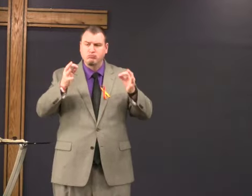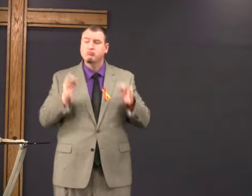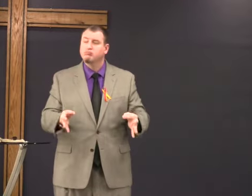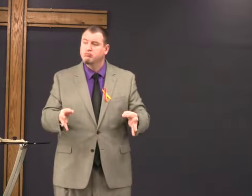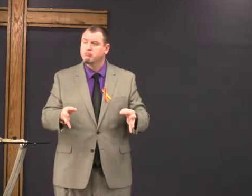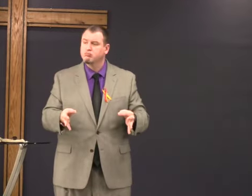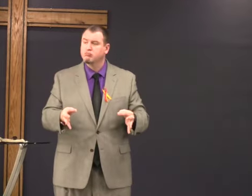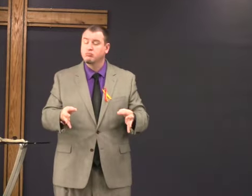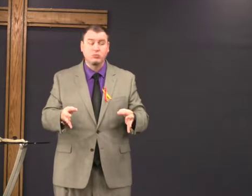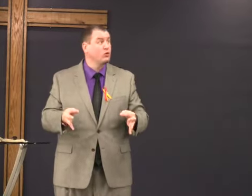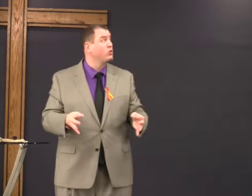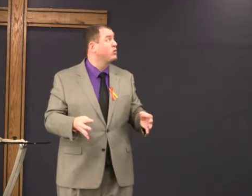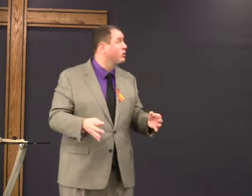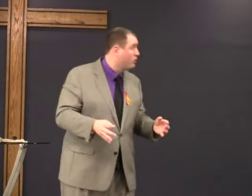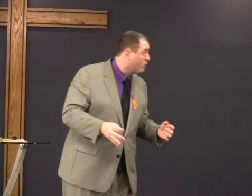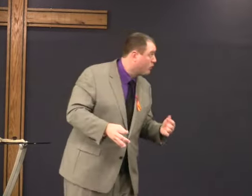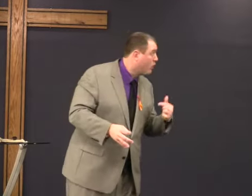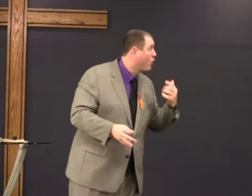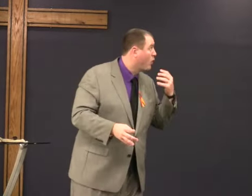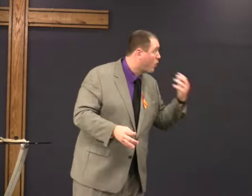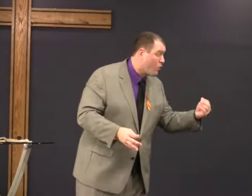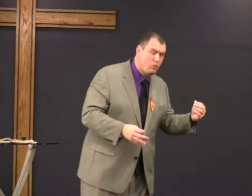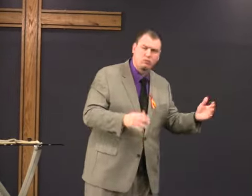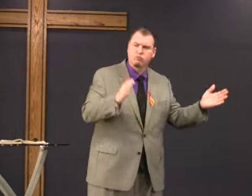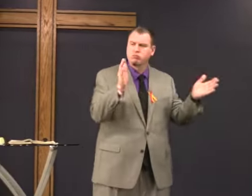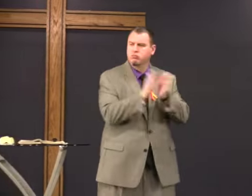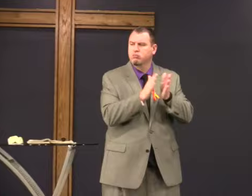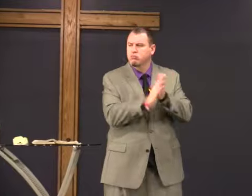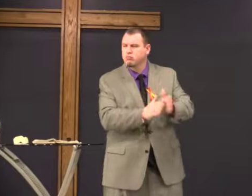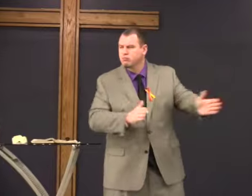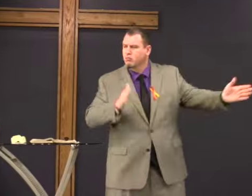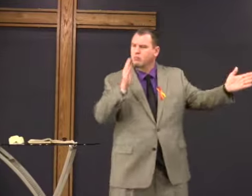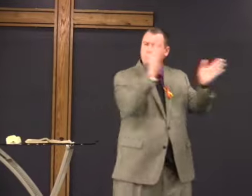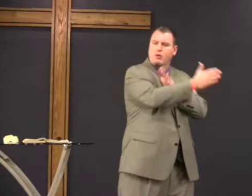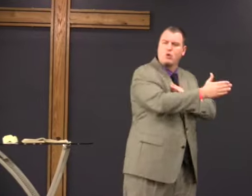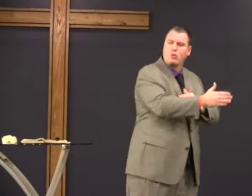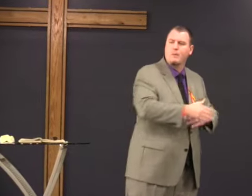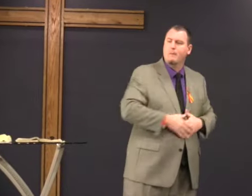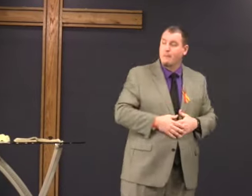my schedule. He didn't do that. As soon as he got to go, he went.